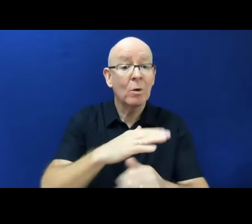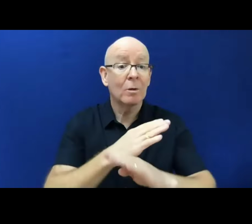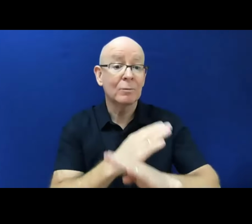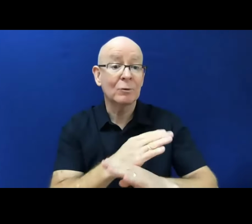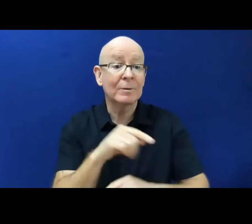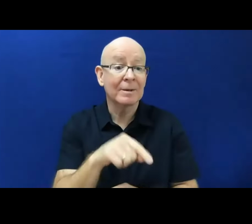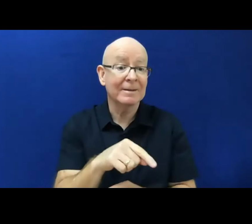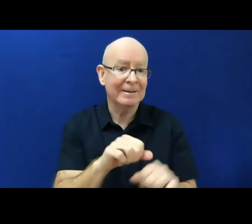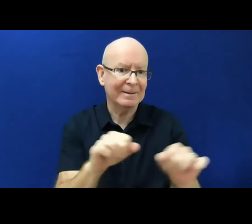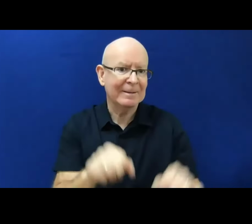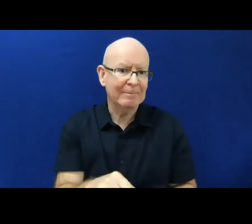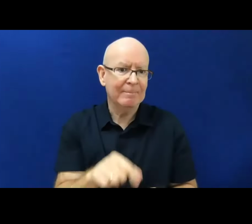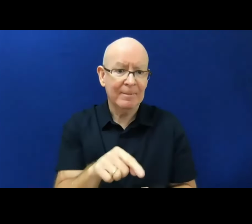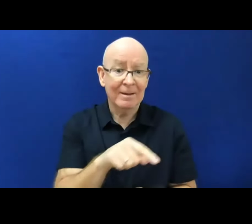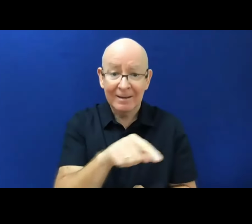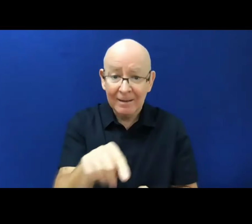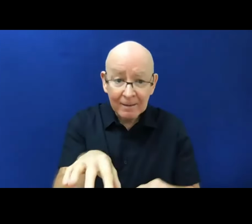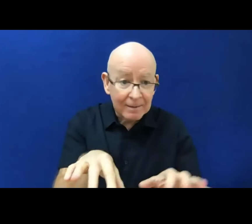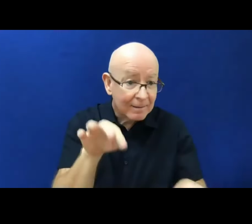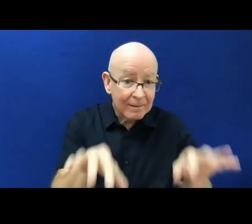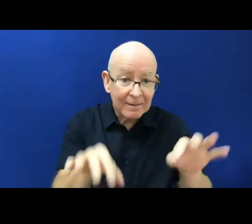basis for the future